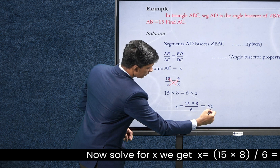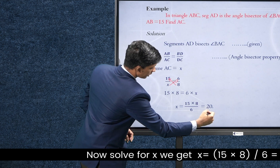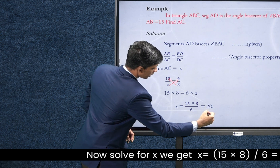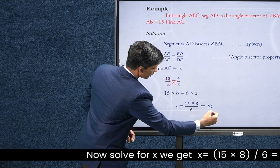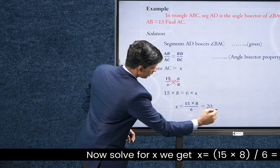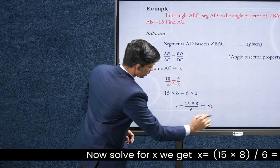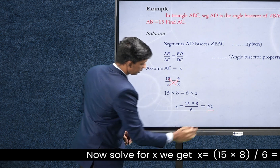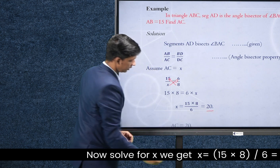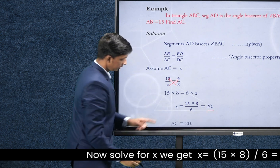which is equal to 20.